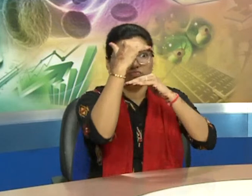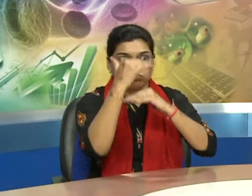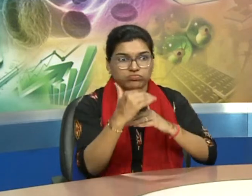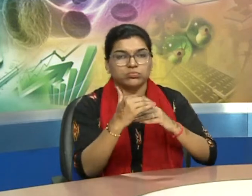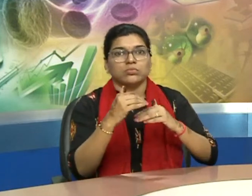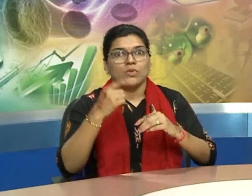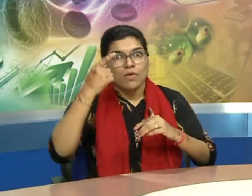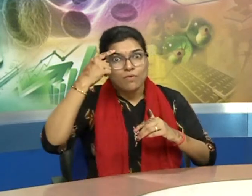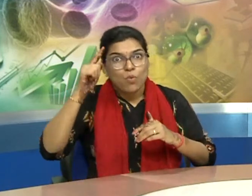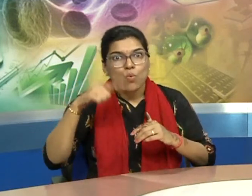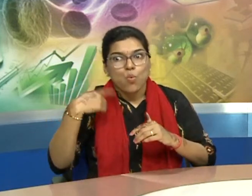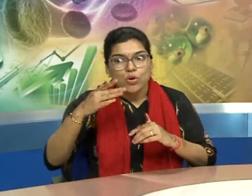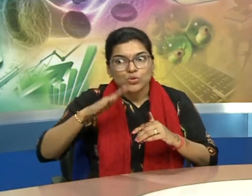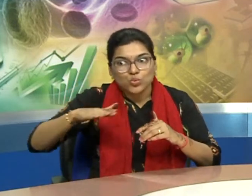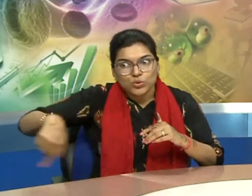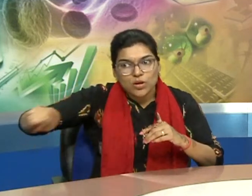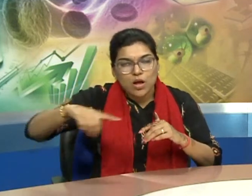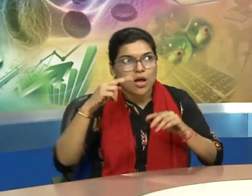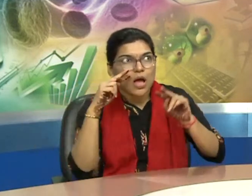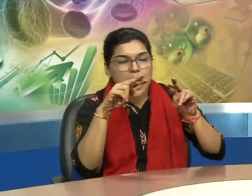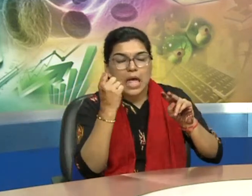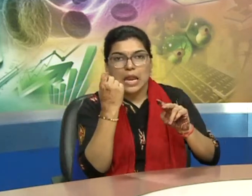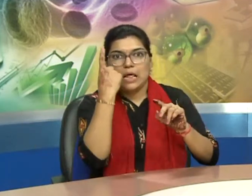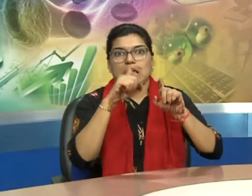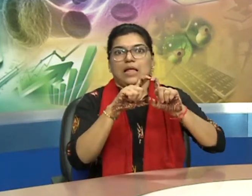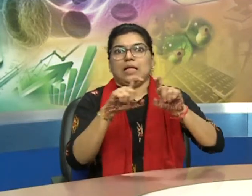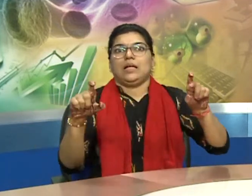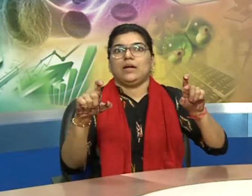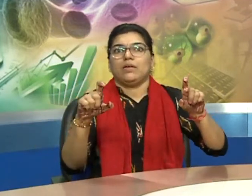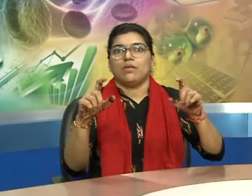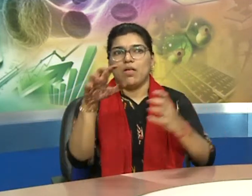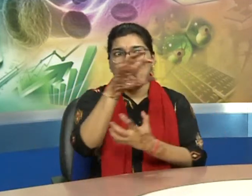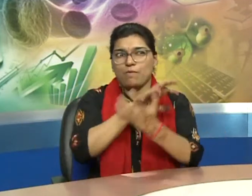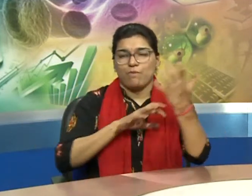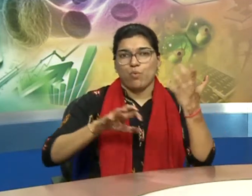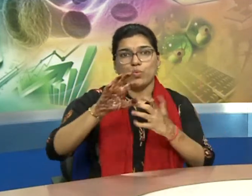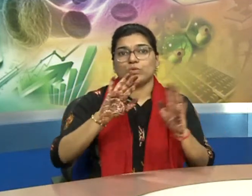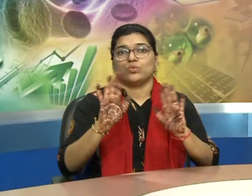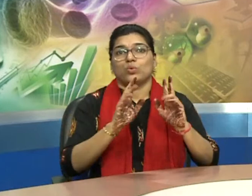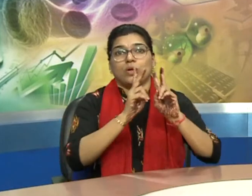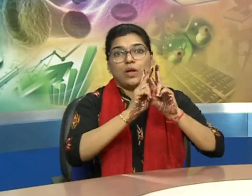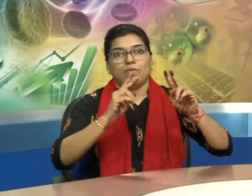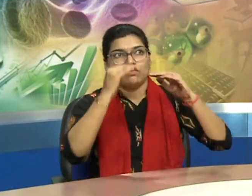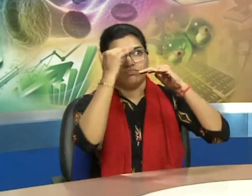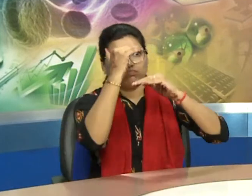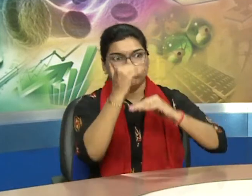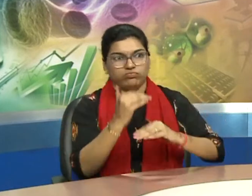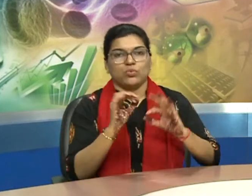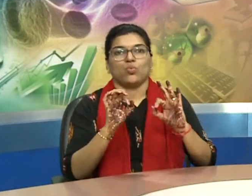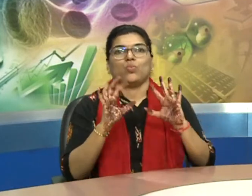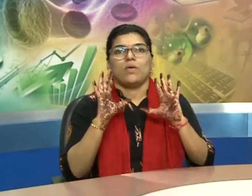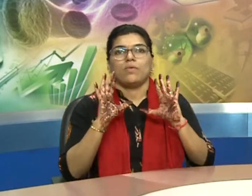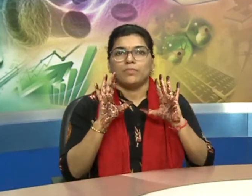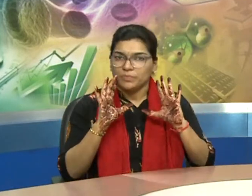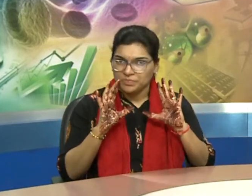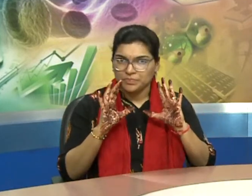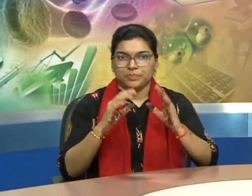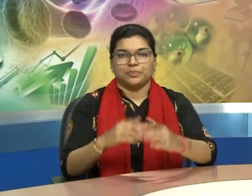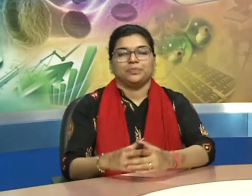then the library people, they locate the book. They explain the user that this particular